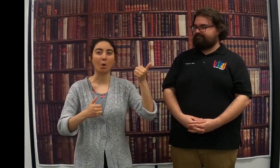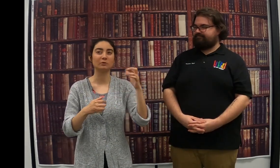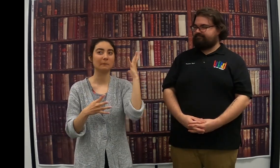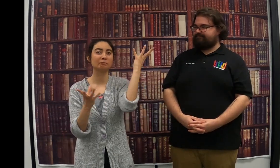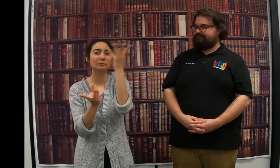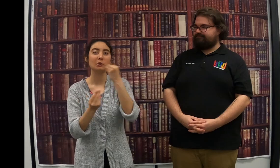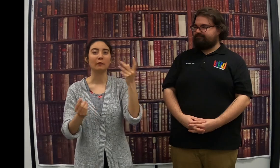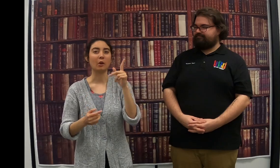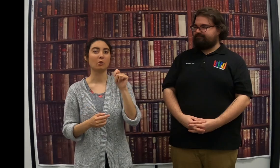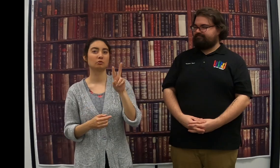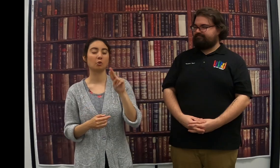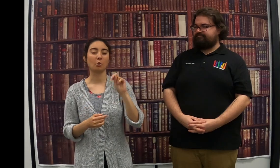down the halls. It